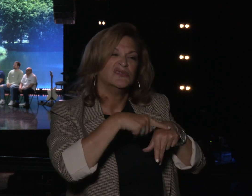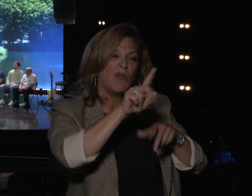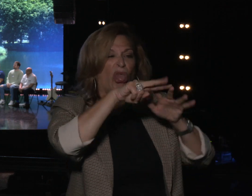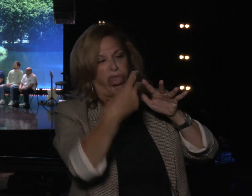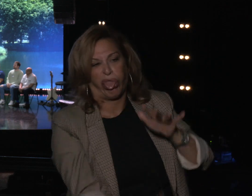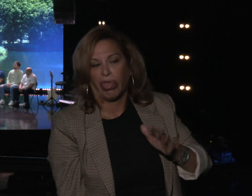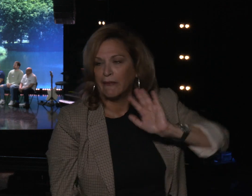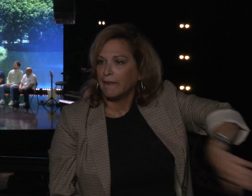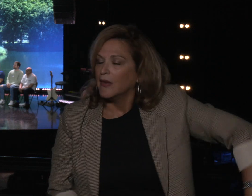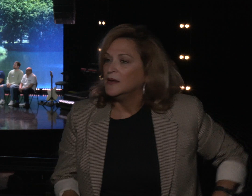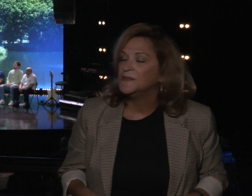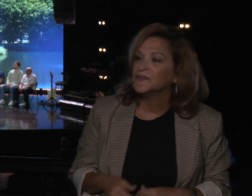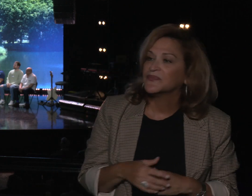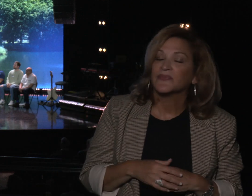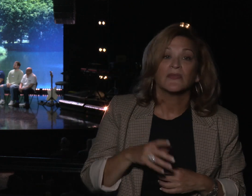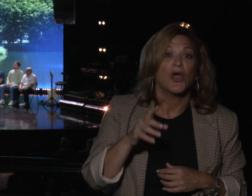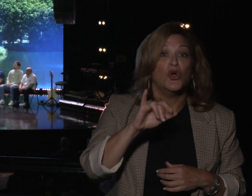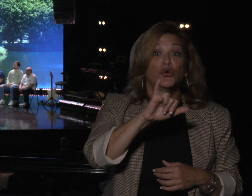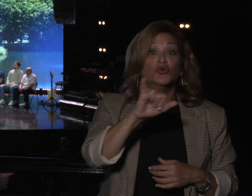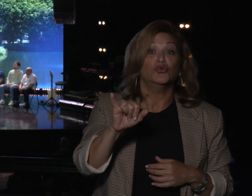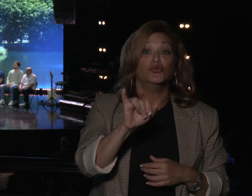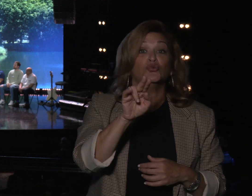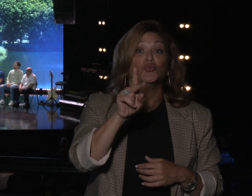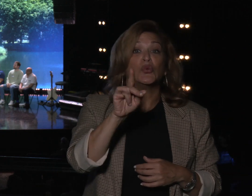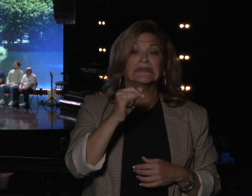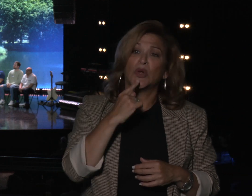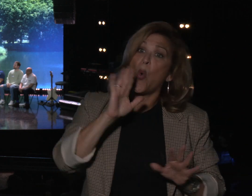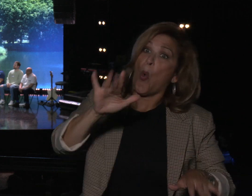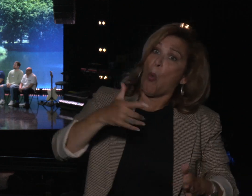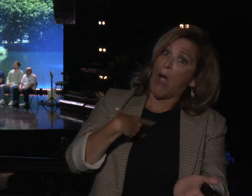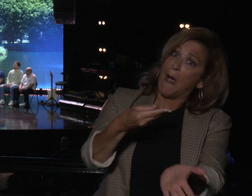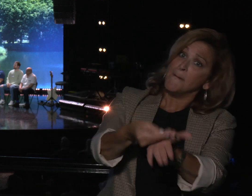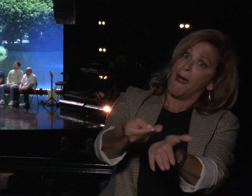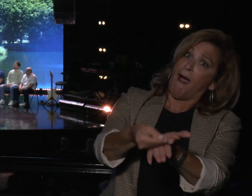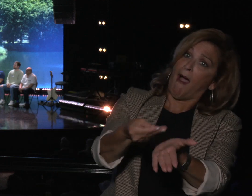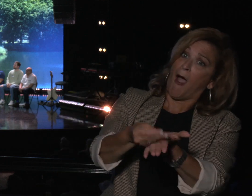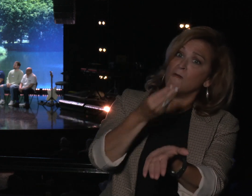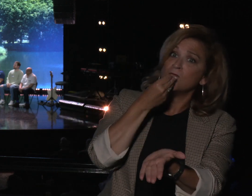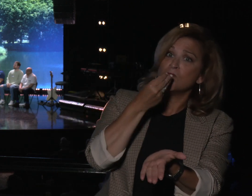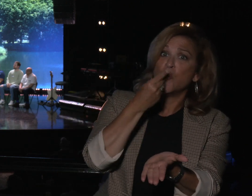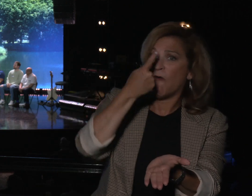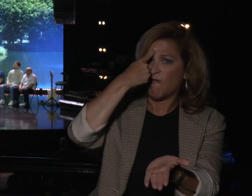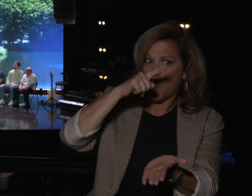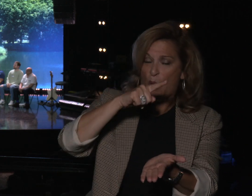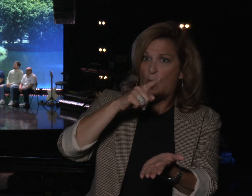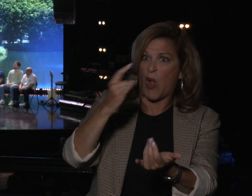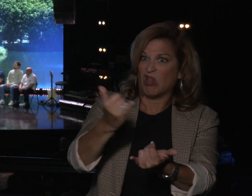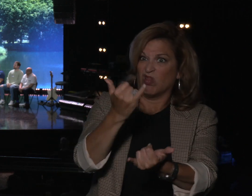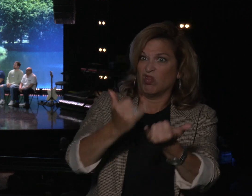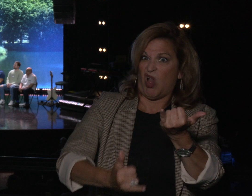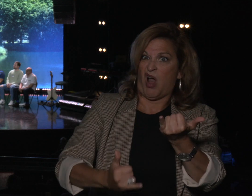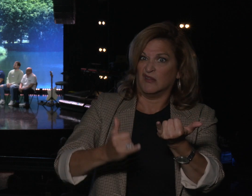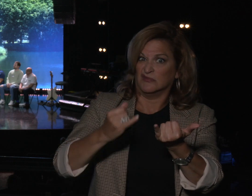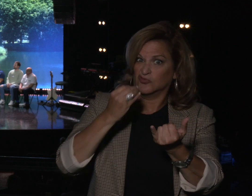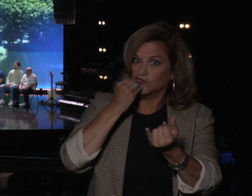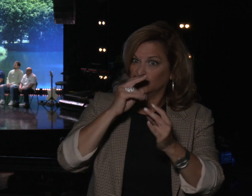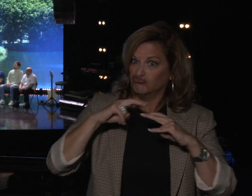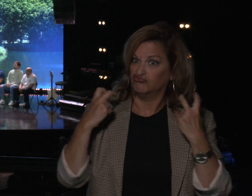Judas is like, hey, I bought all the food for the Last Supper, and I got it from Trader Joe's.